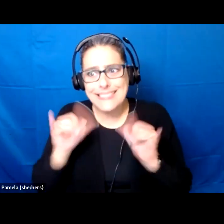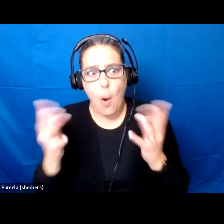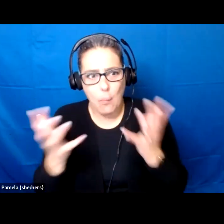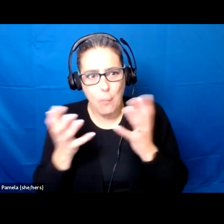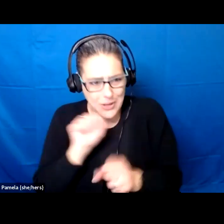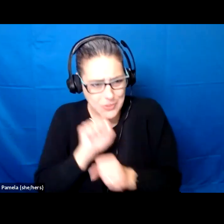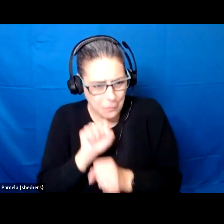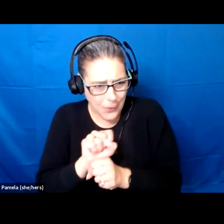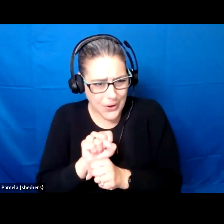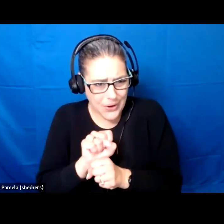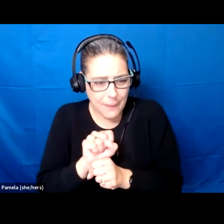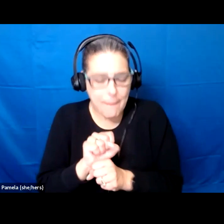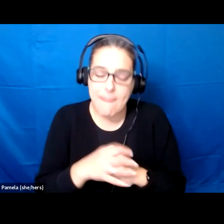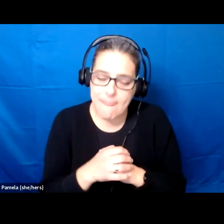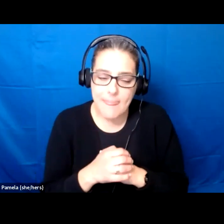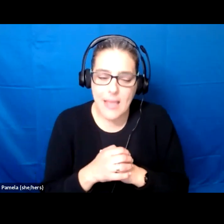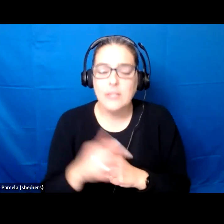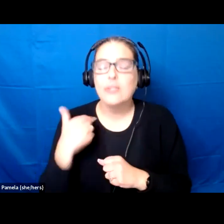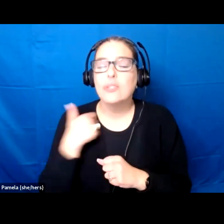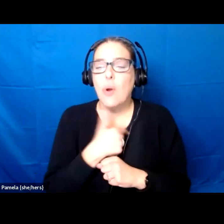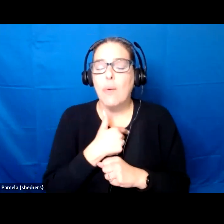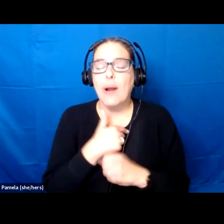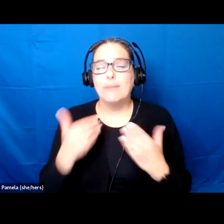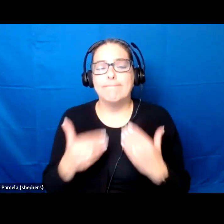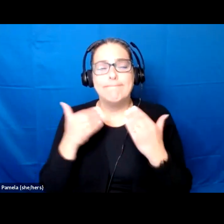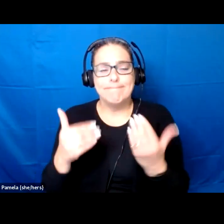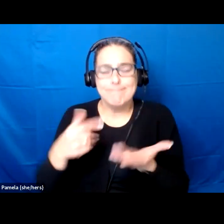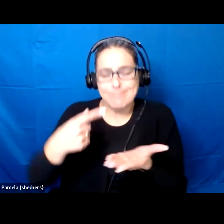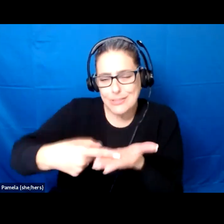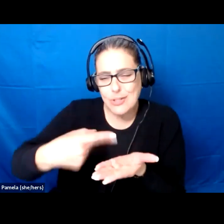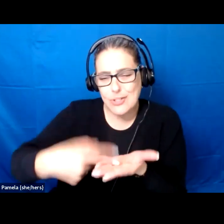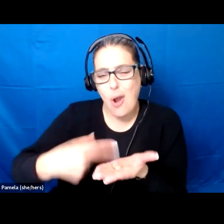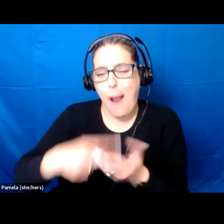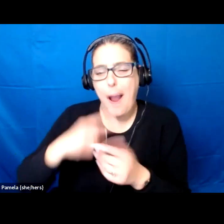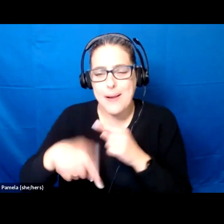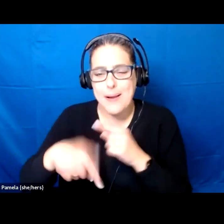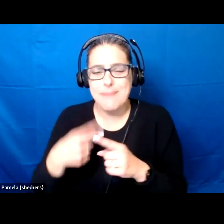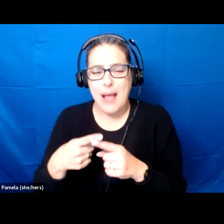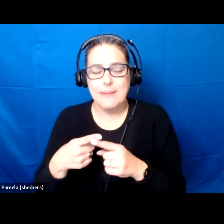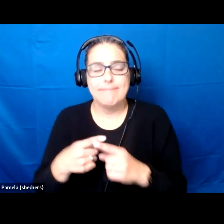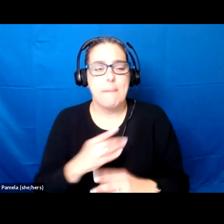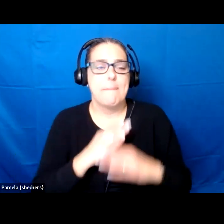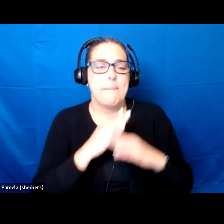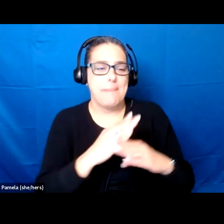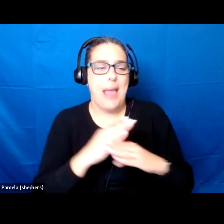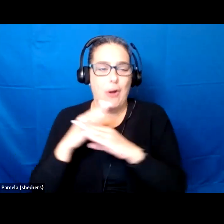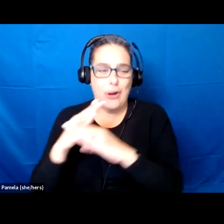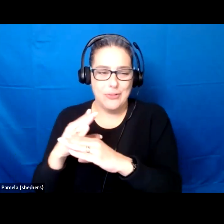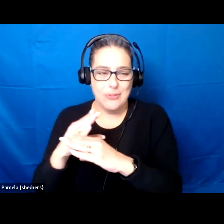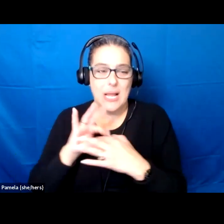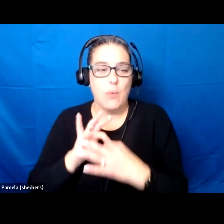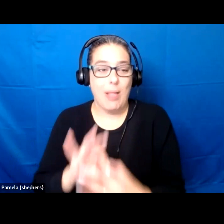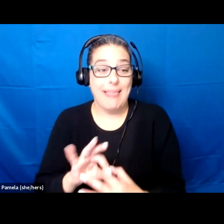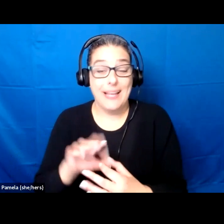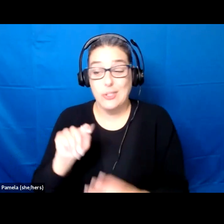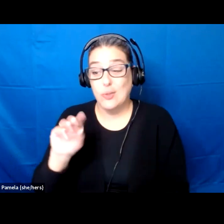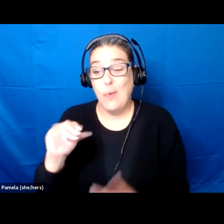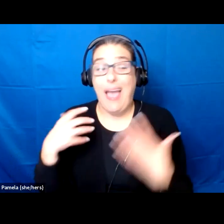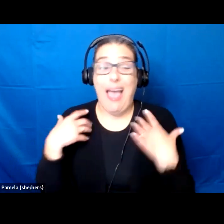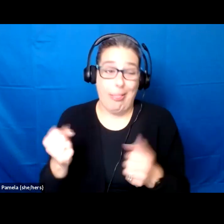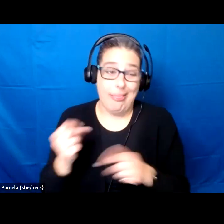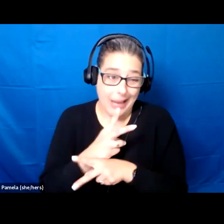as Mark said, we're going to primarily talk about the barrier of healthcare or access to